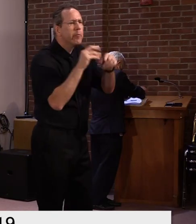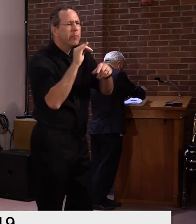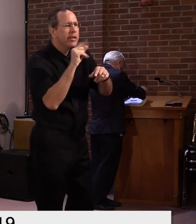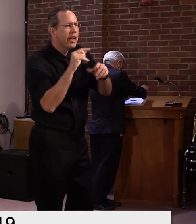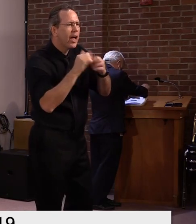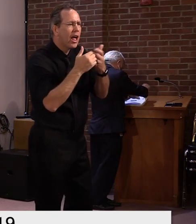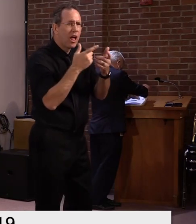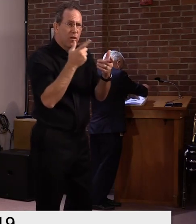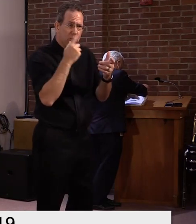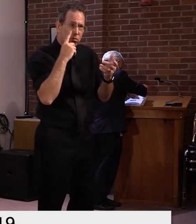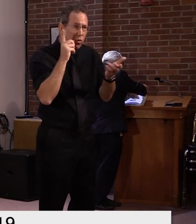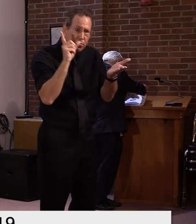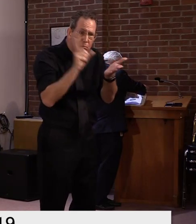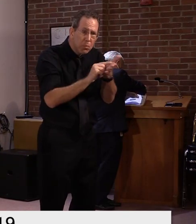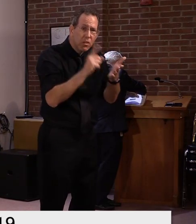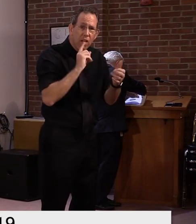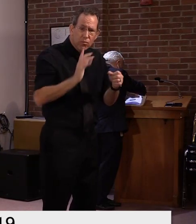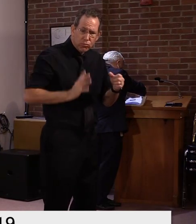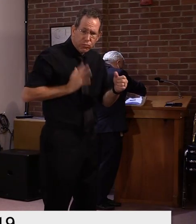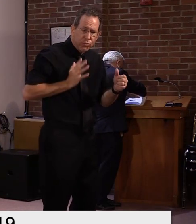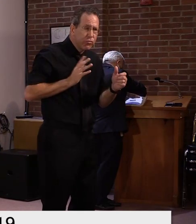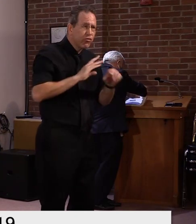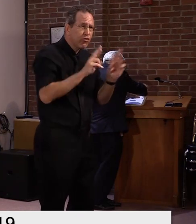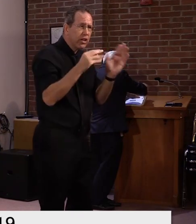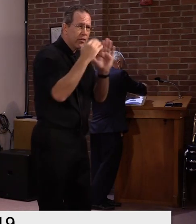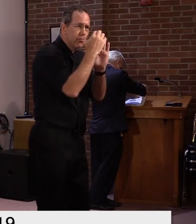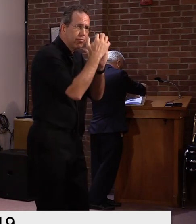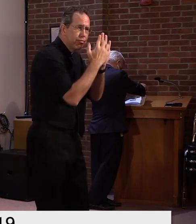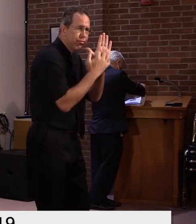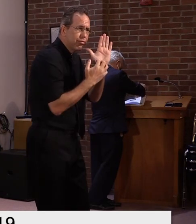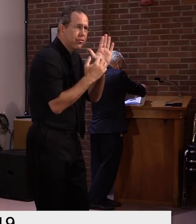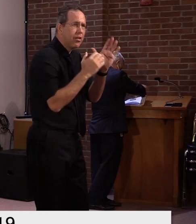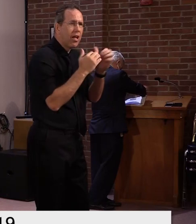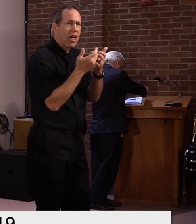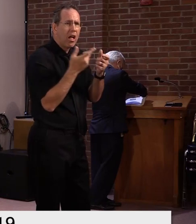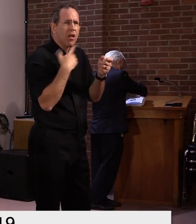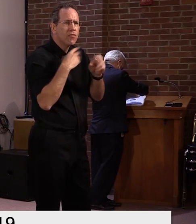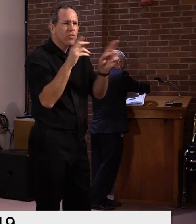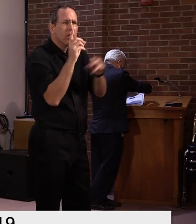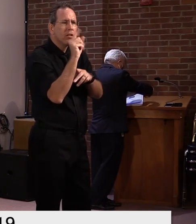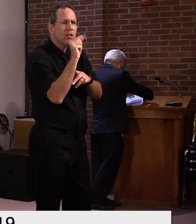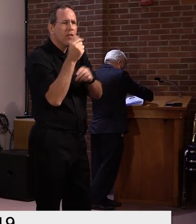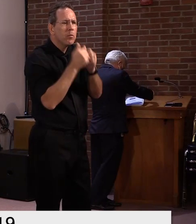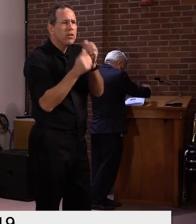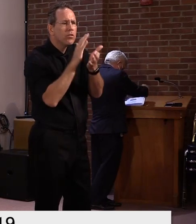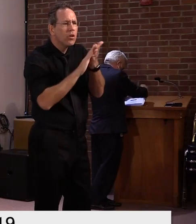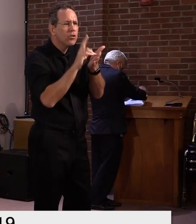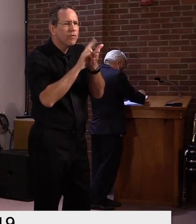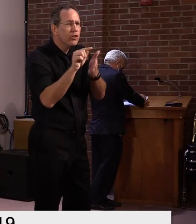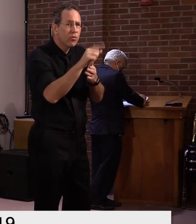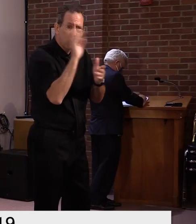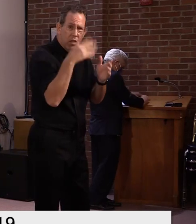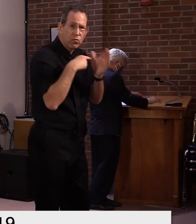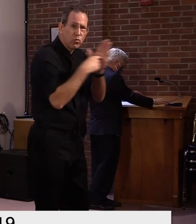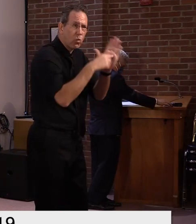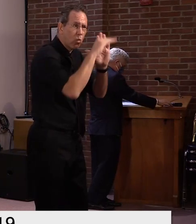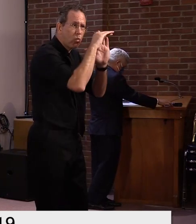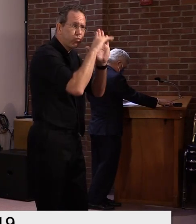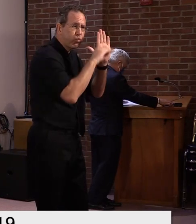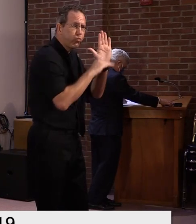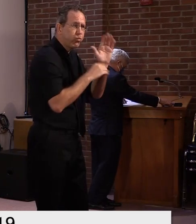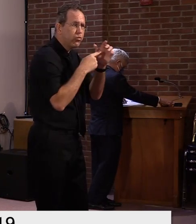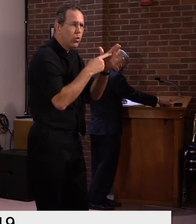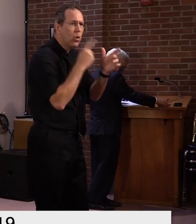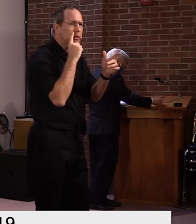if, we really will see an increase in cases due to college students.